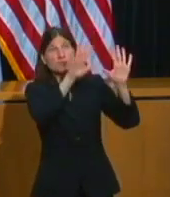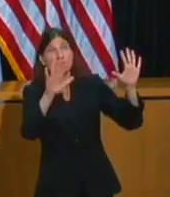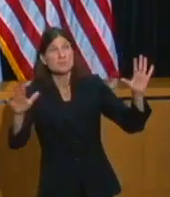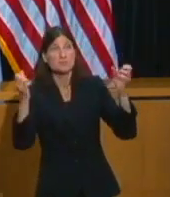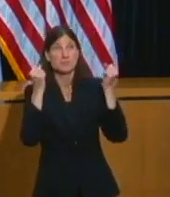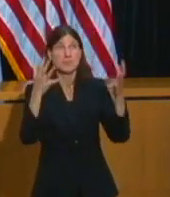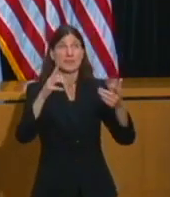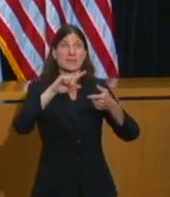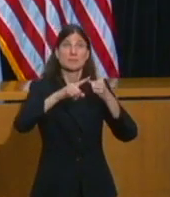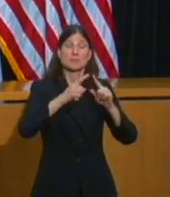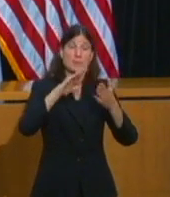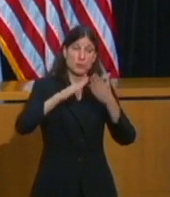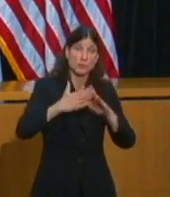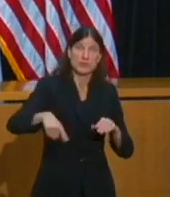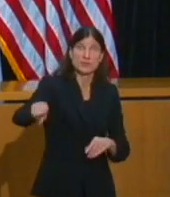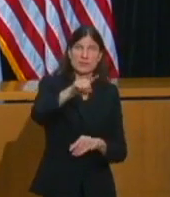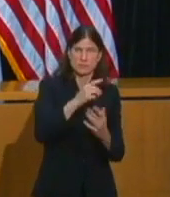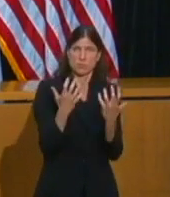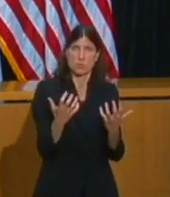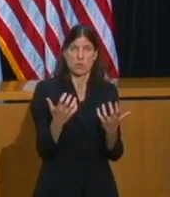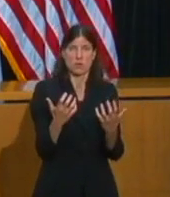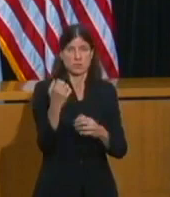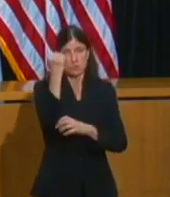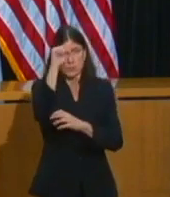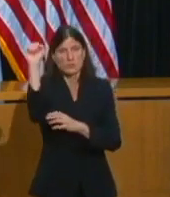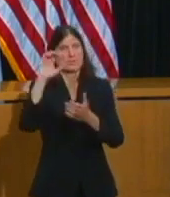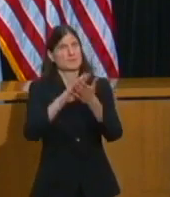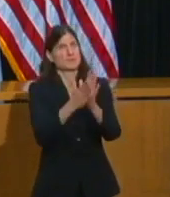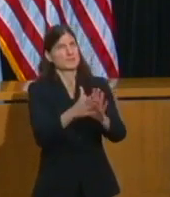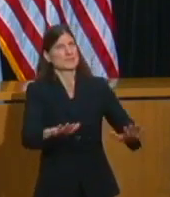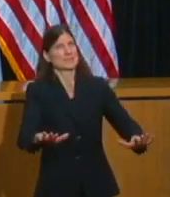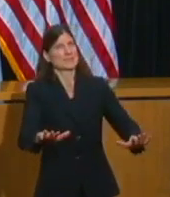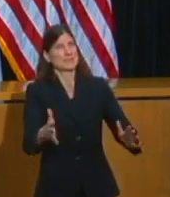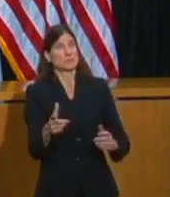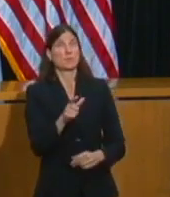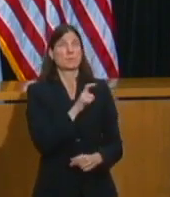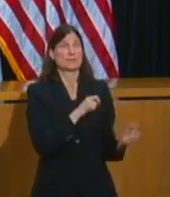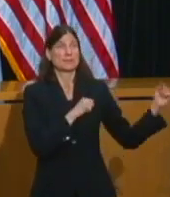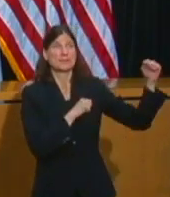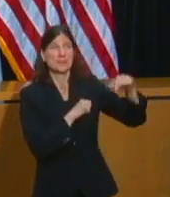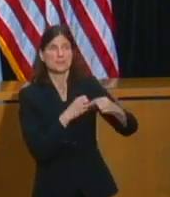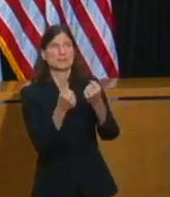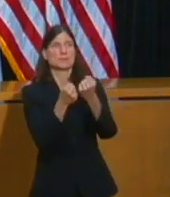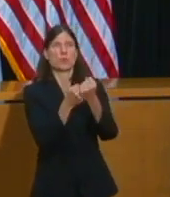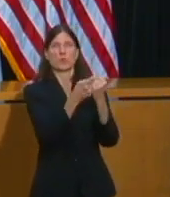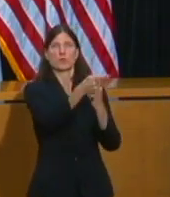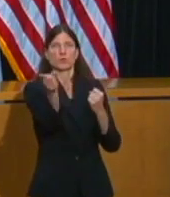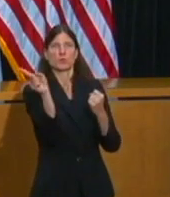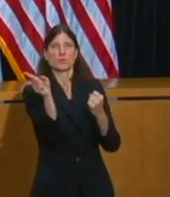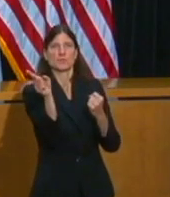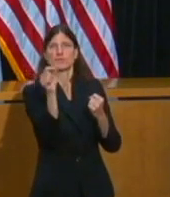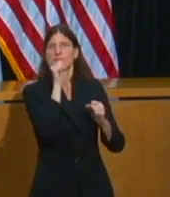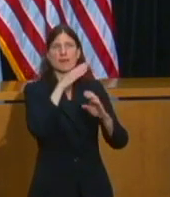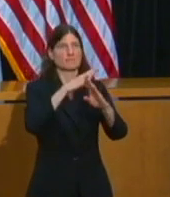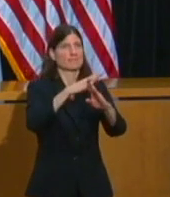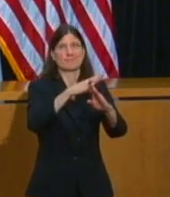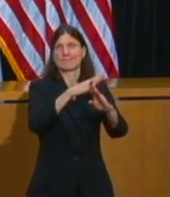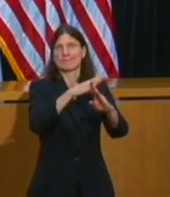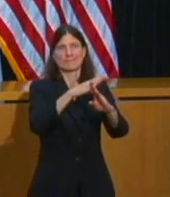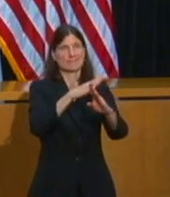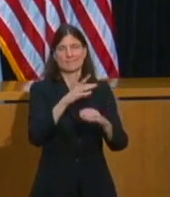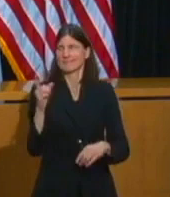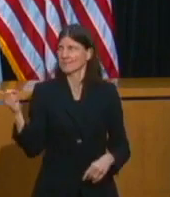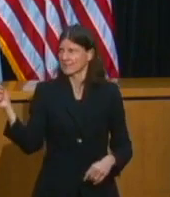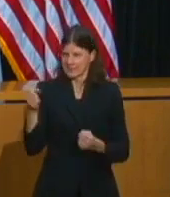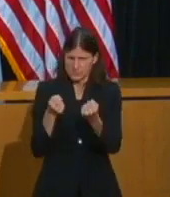most important element of what any of us has seen so far. And I believe that that message is an important